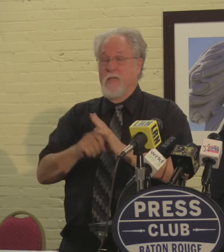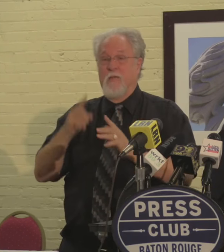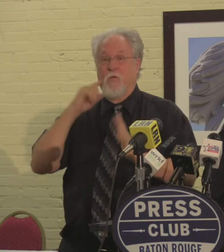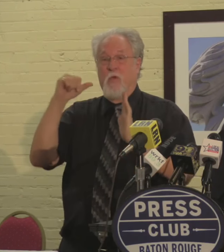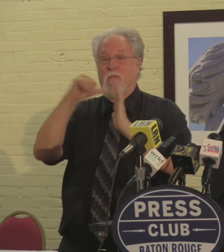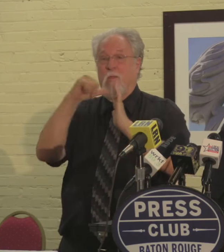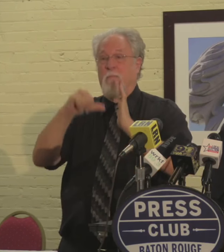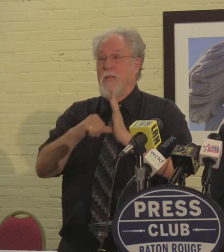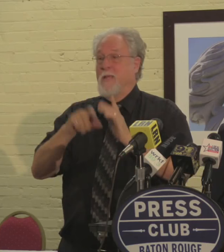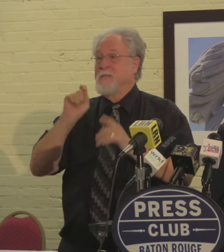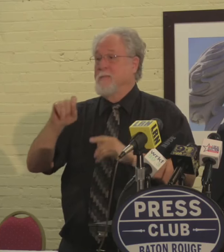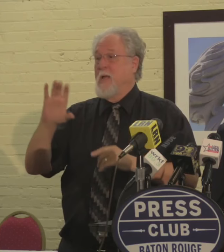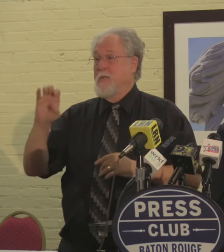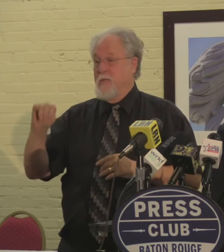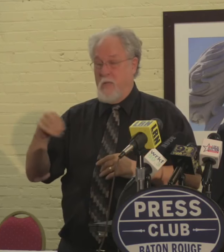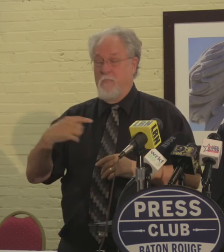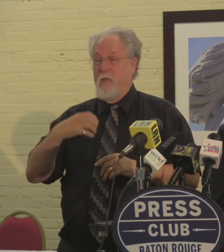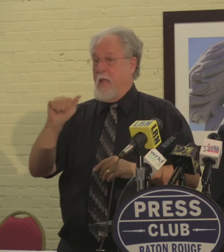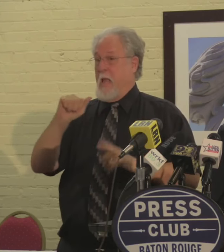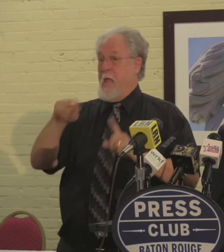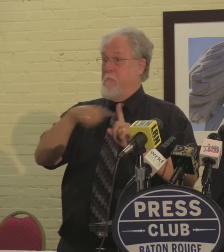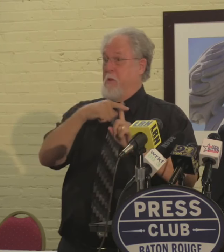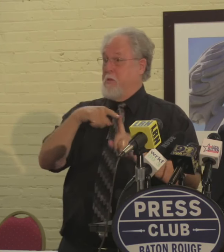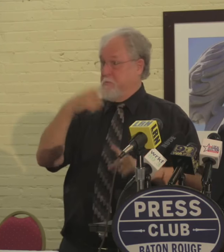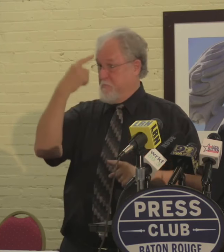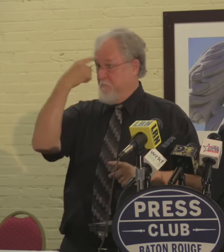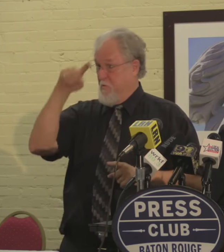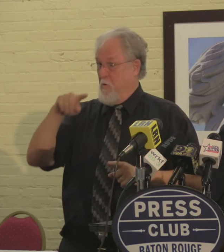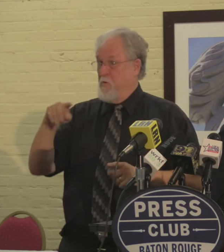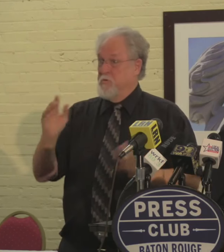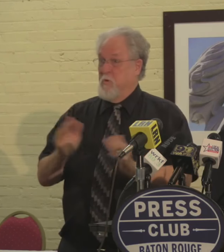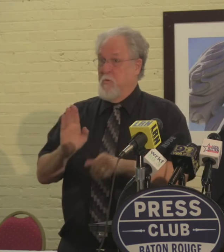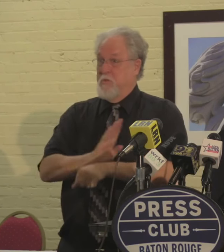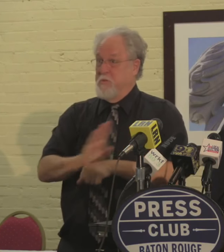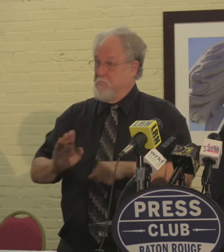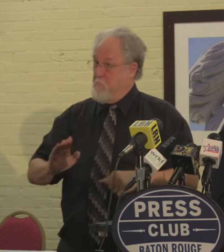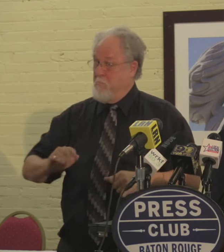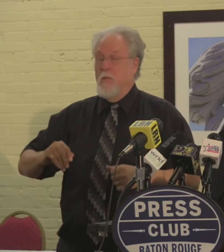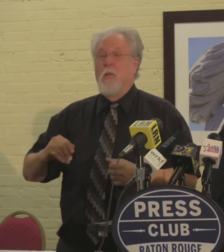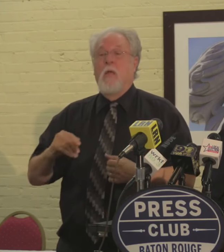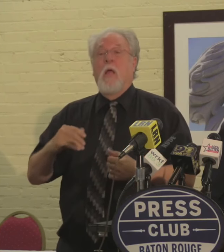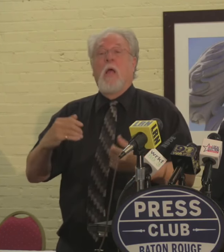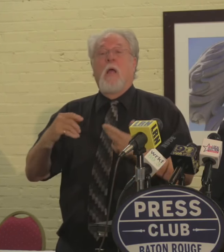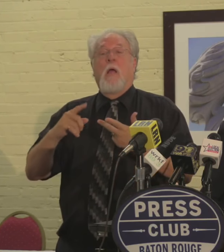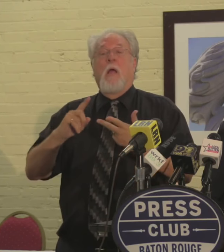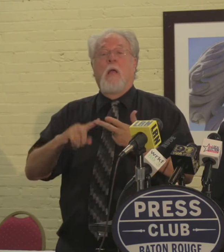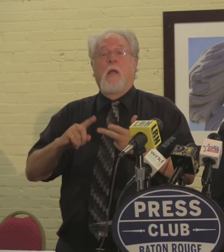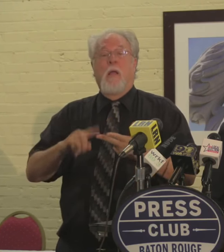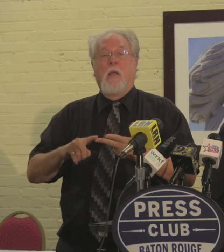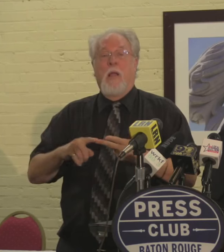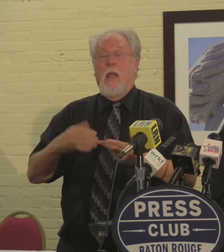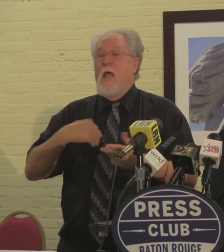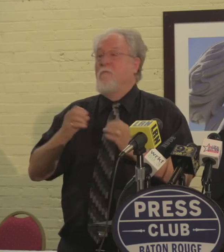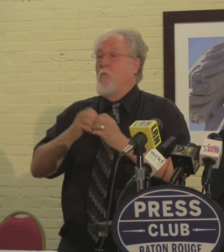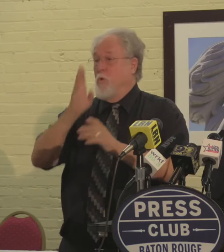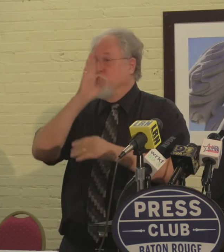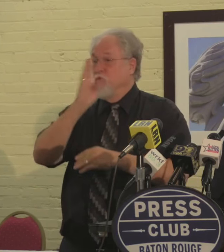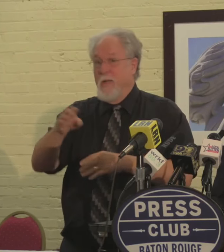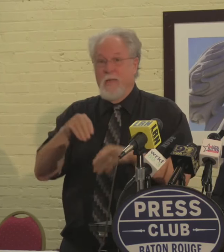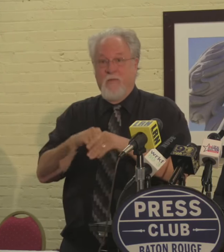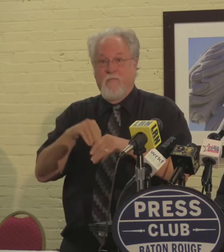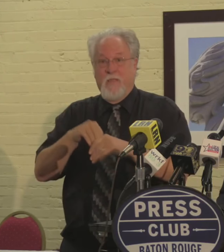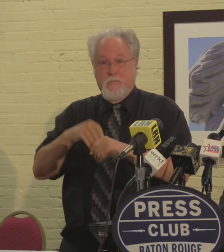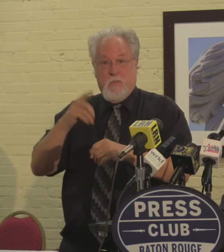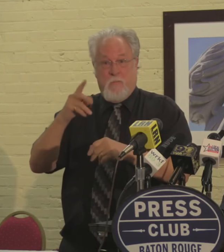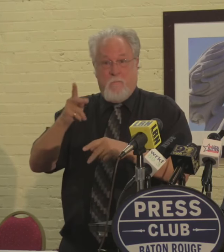thumbtack.com, which gave Louisiana an A+ grade for its support for small businesses. We have more direct foreign investment in Louisiana on a per